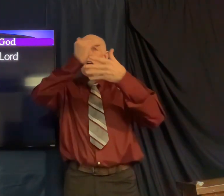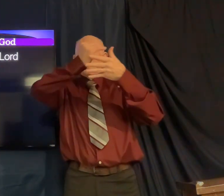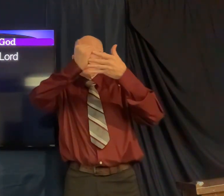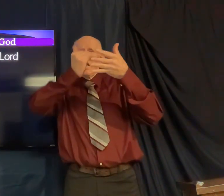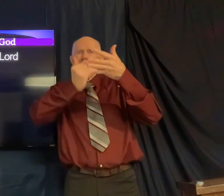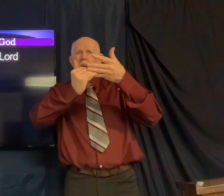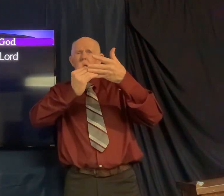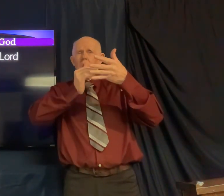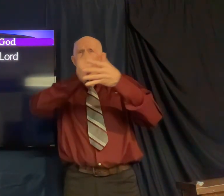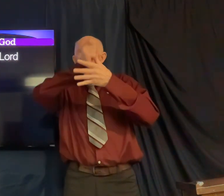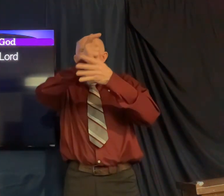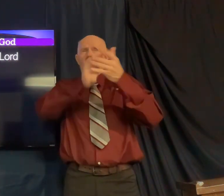Explain this story.